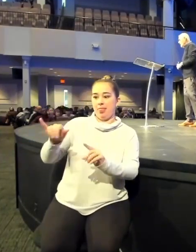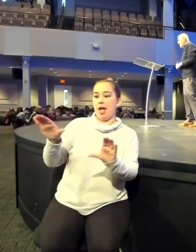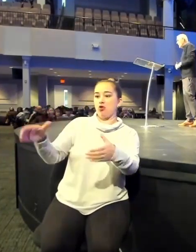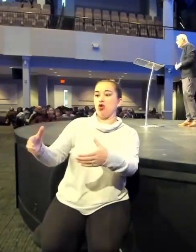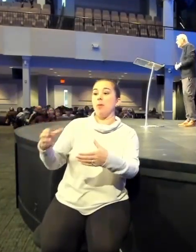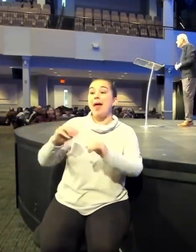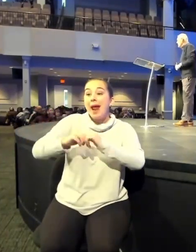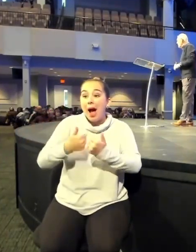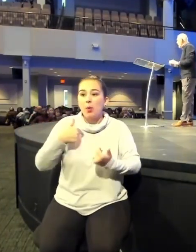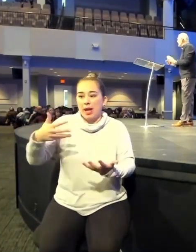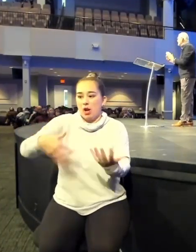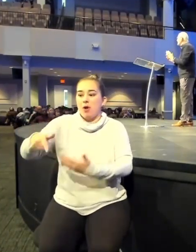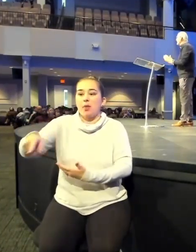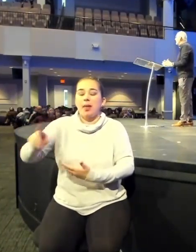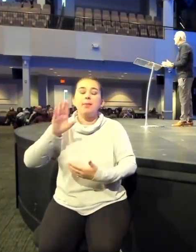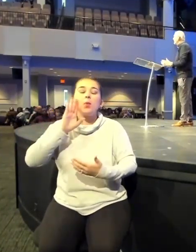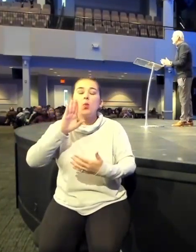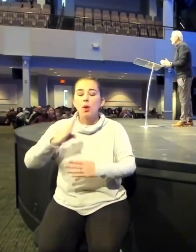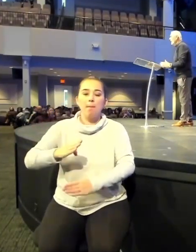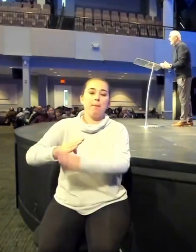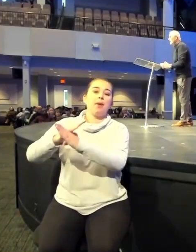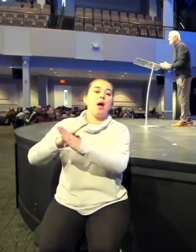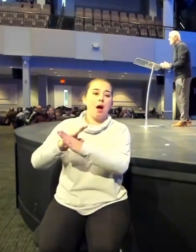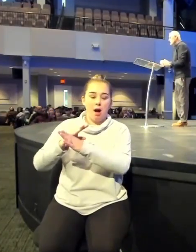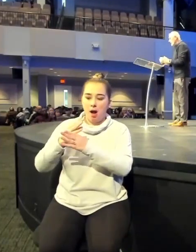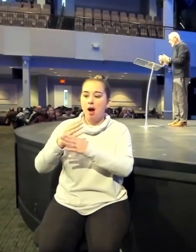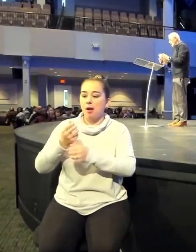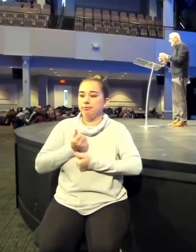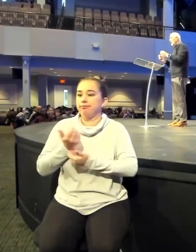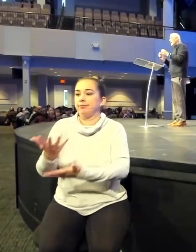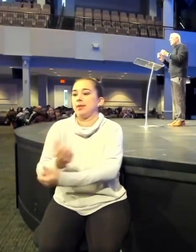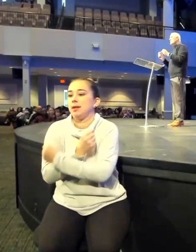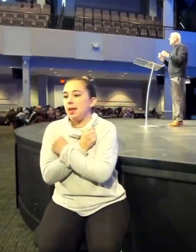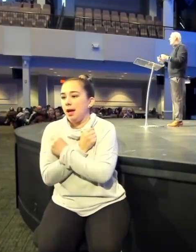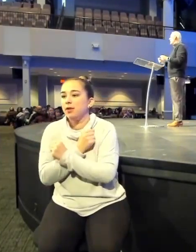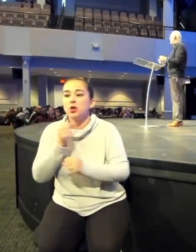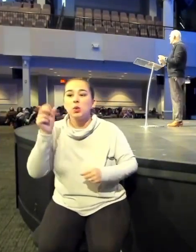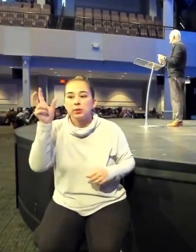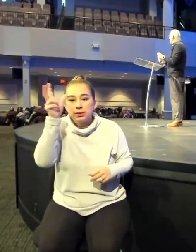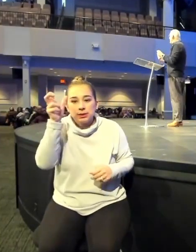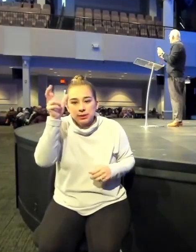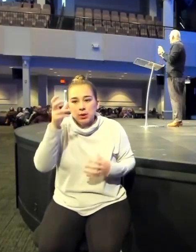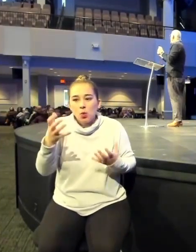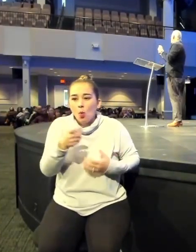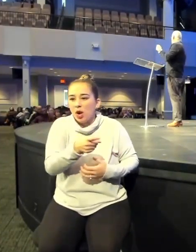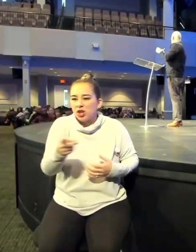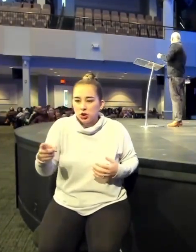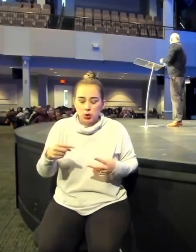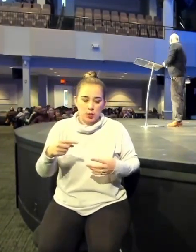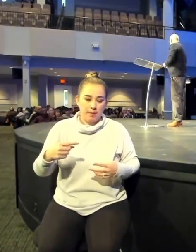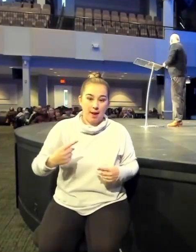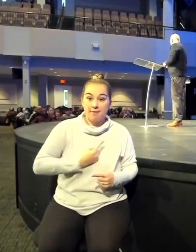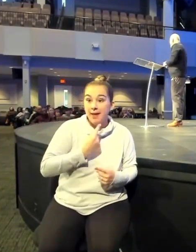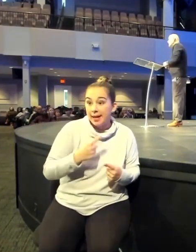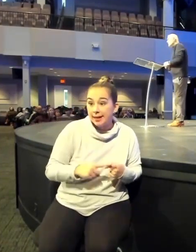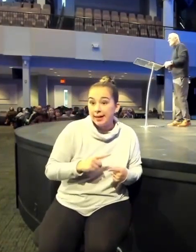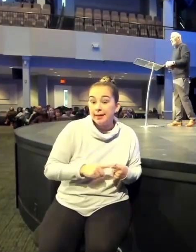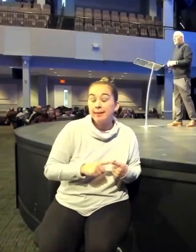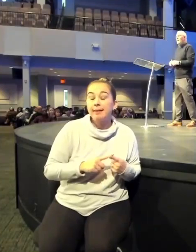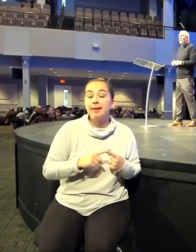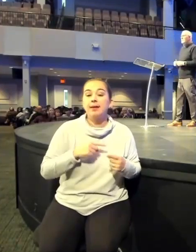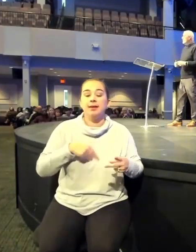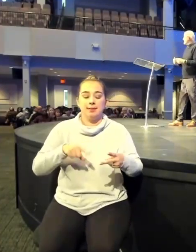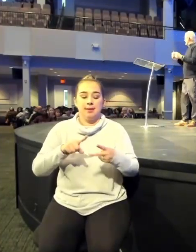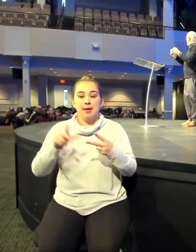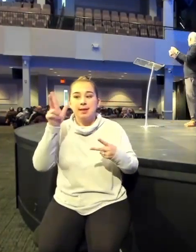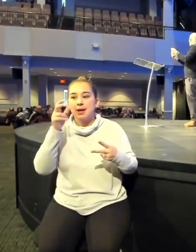people around us. It blocks the flow of love. And so Satan comes along and he wants you to be offended. Satan comes along